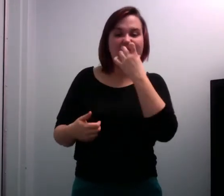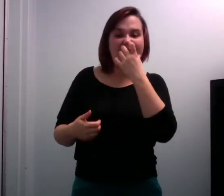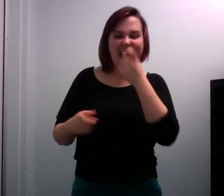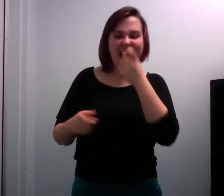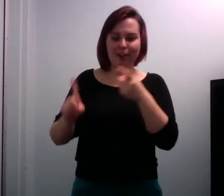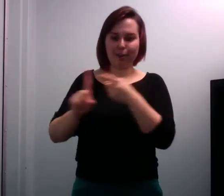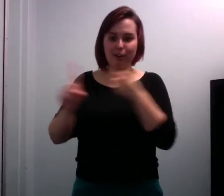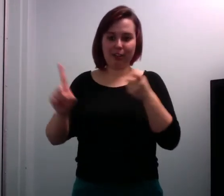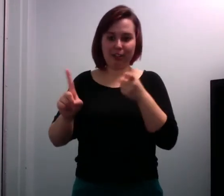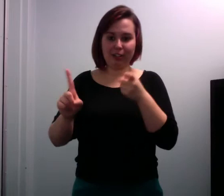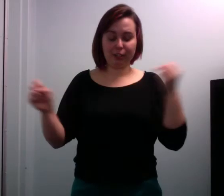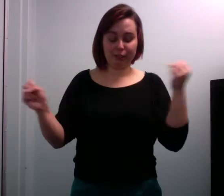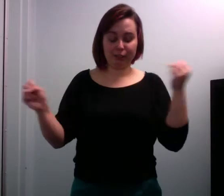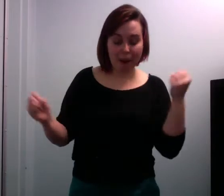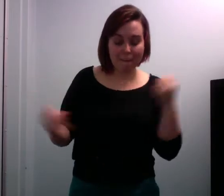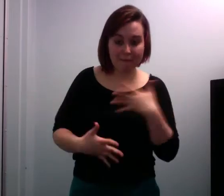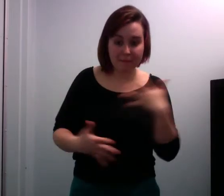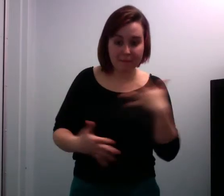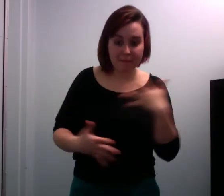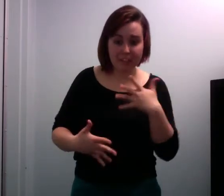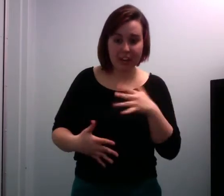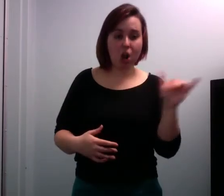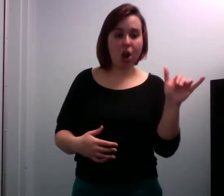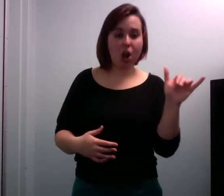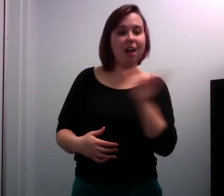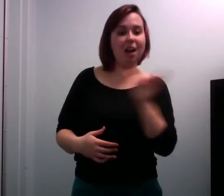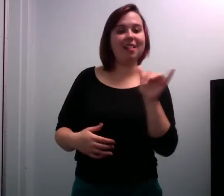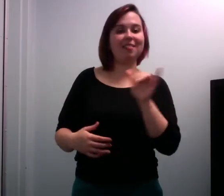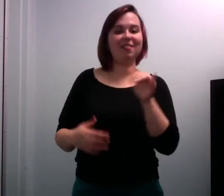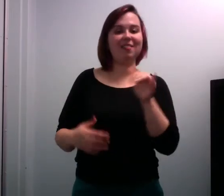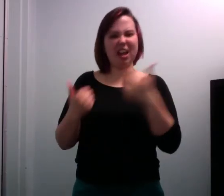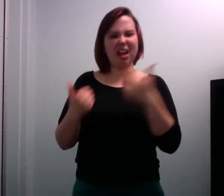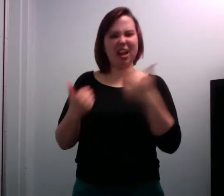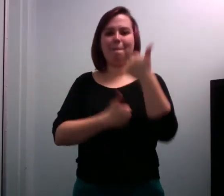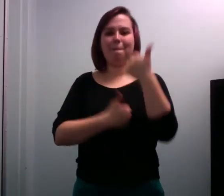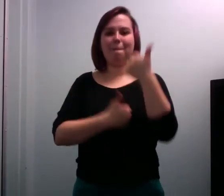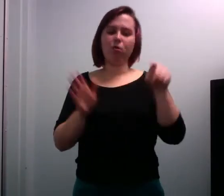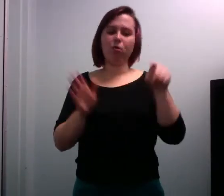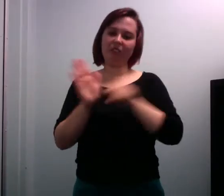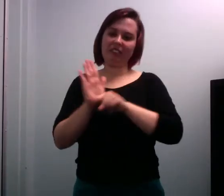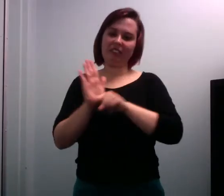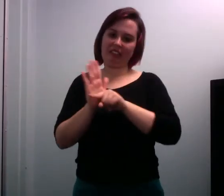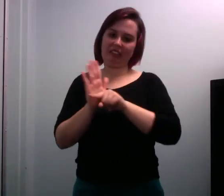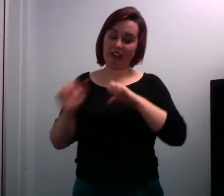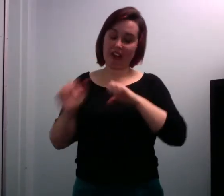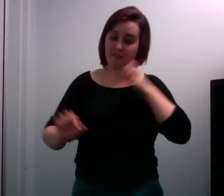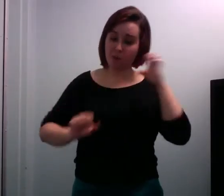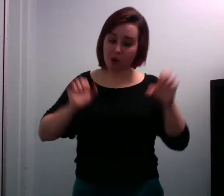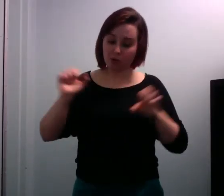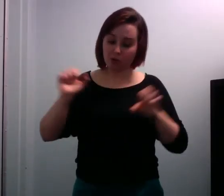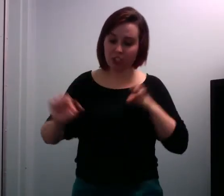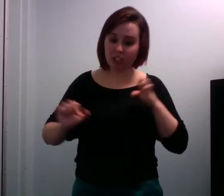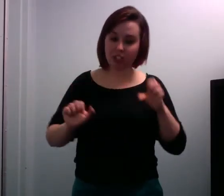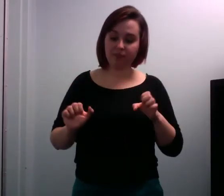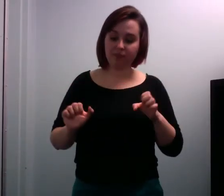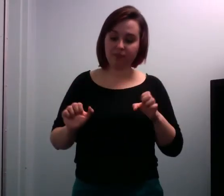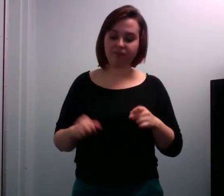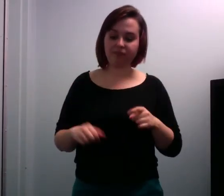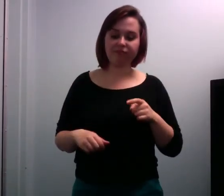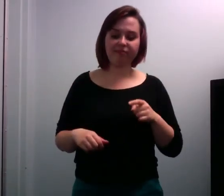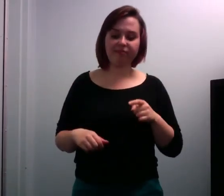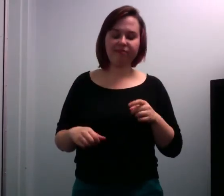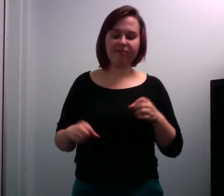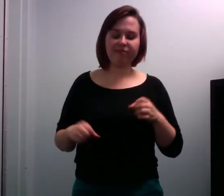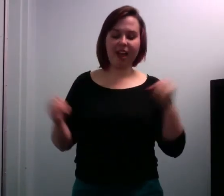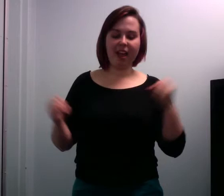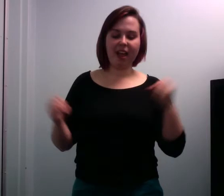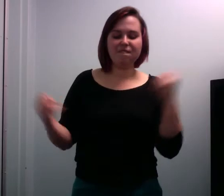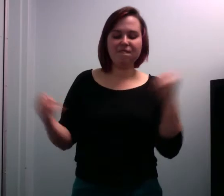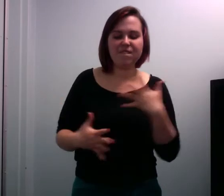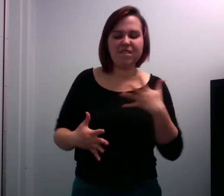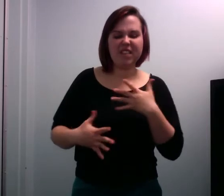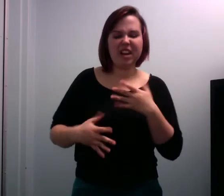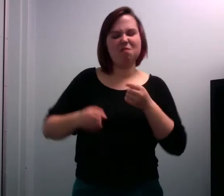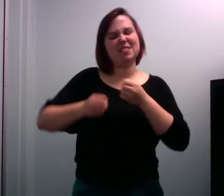fear, as most negative emotions are. Fear is the biggest inhibitor of us acting upon our